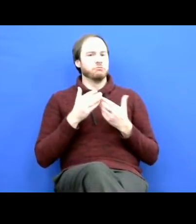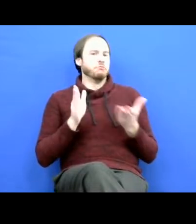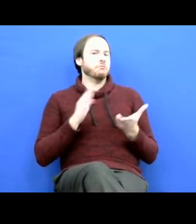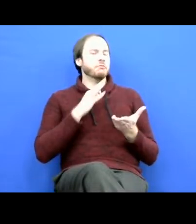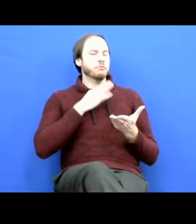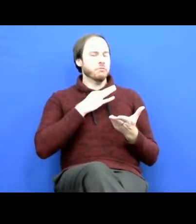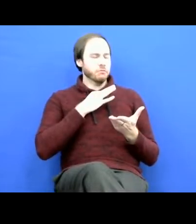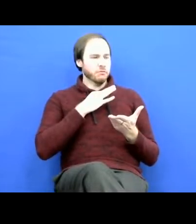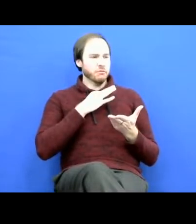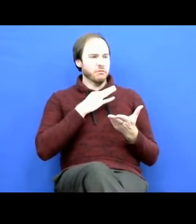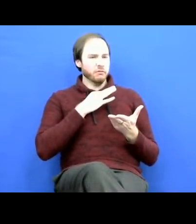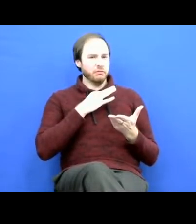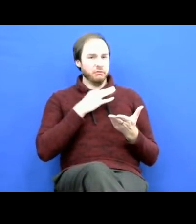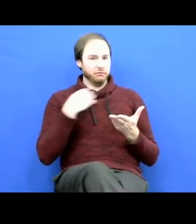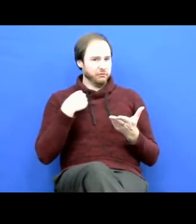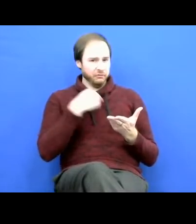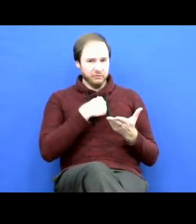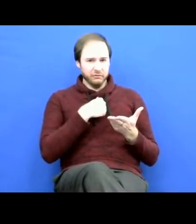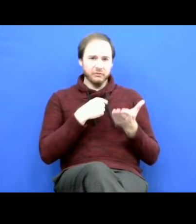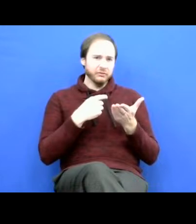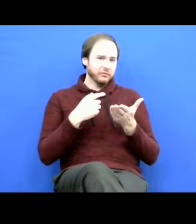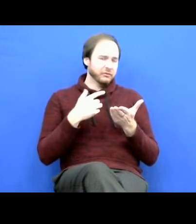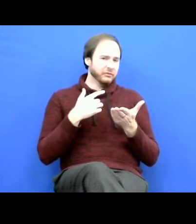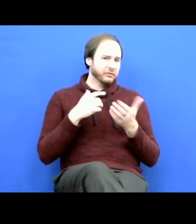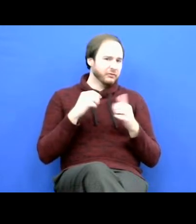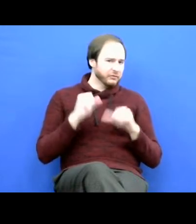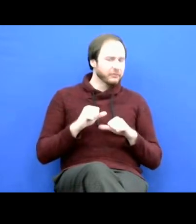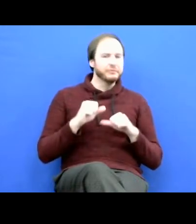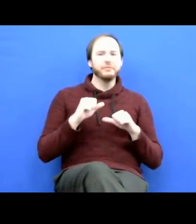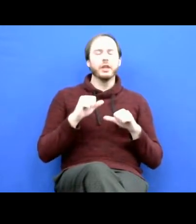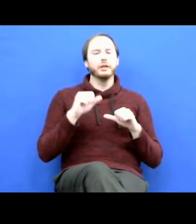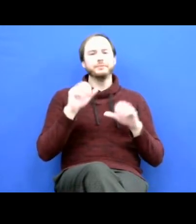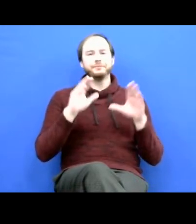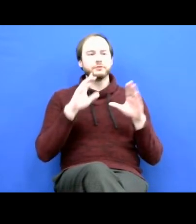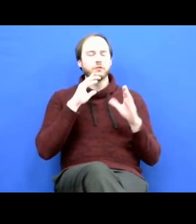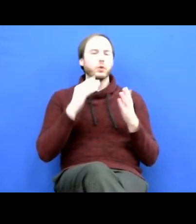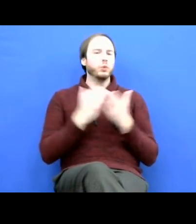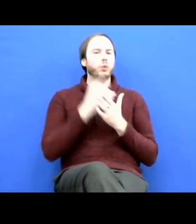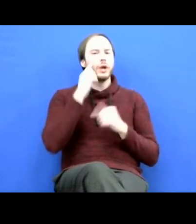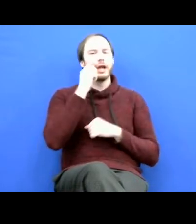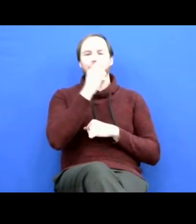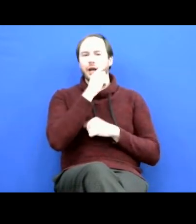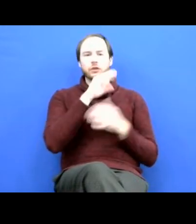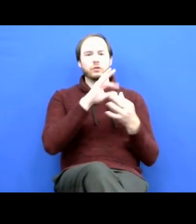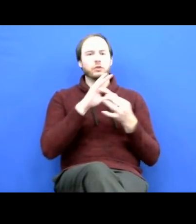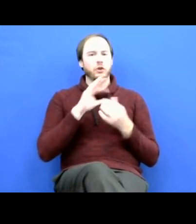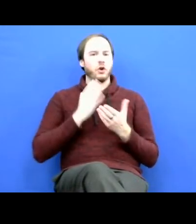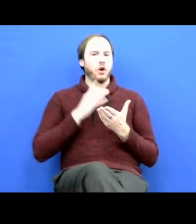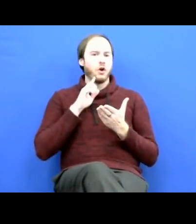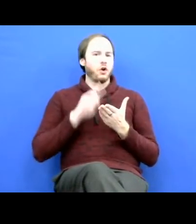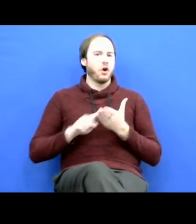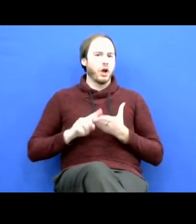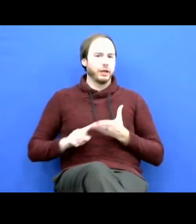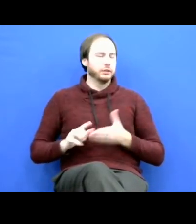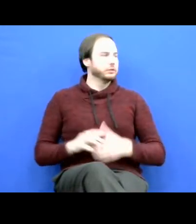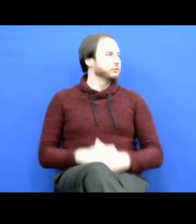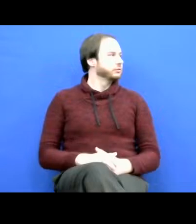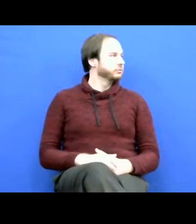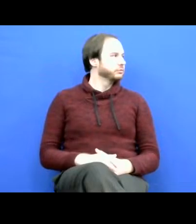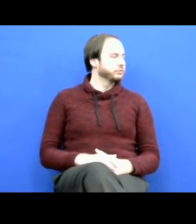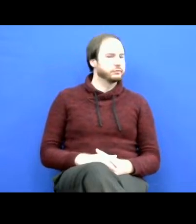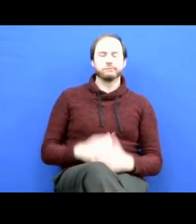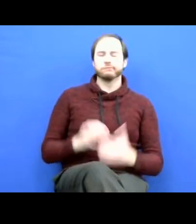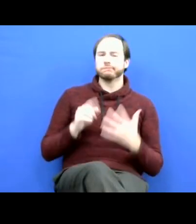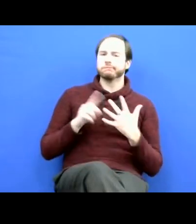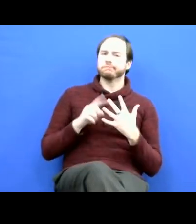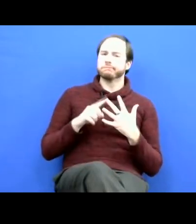whether, we ever refresh to get a fresh pair of eyes in terms of the audit. Yeah, we